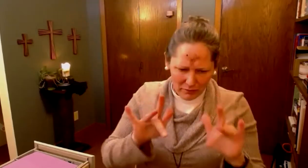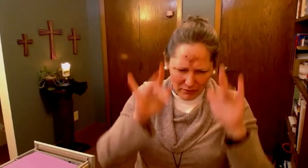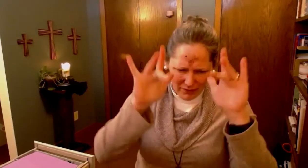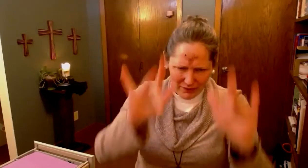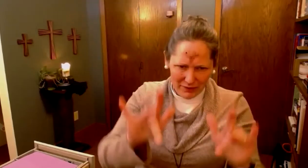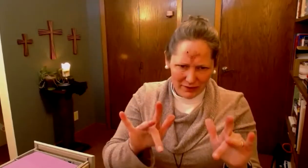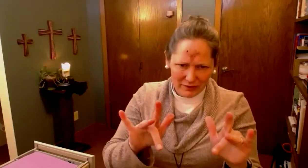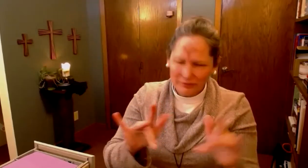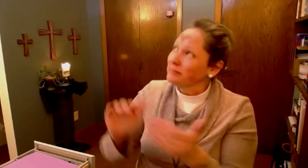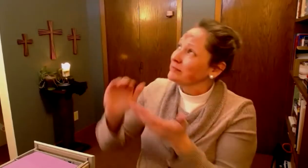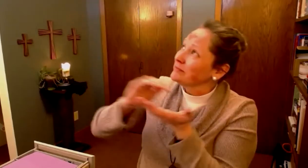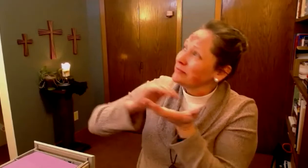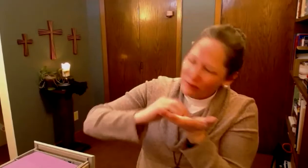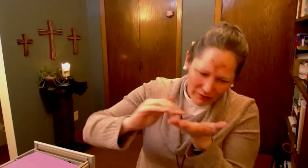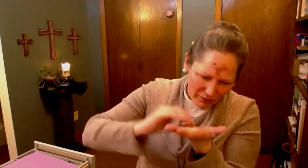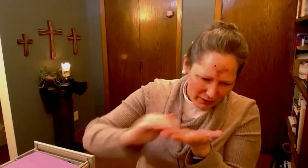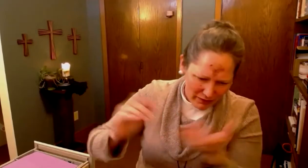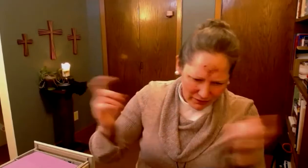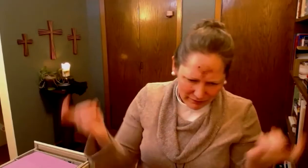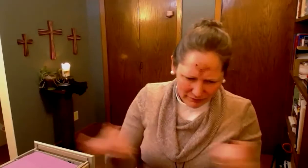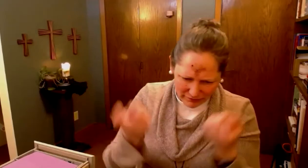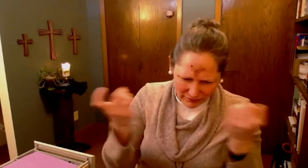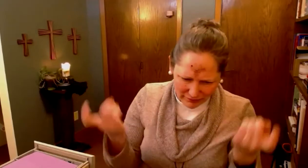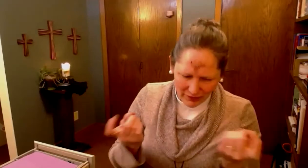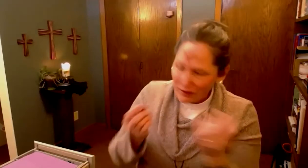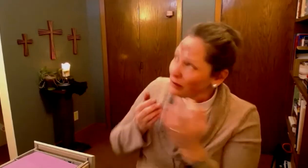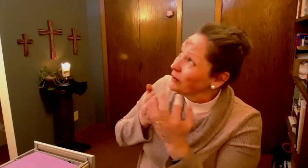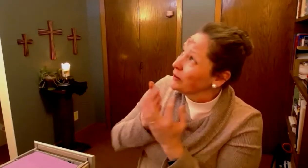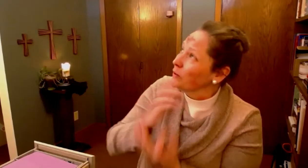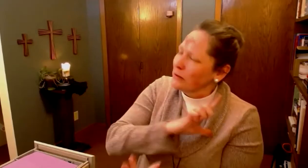Almighty God, have mercy on us.